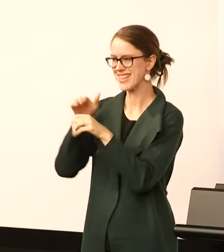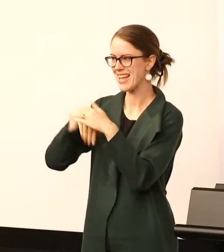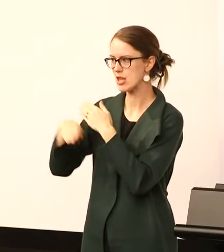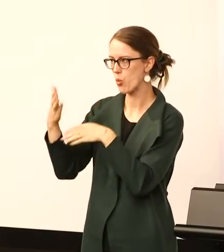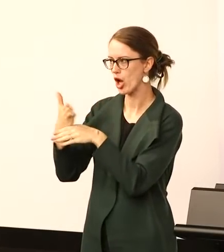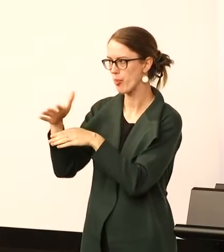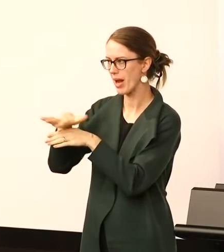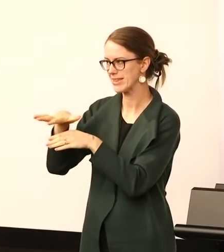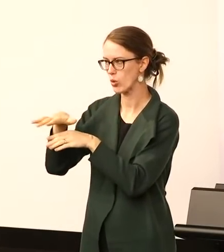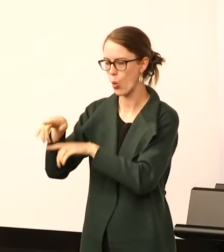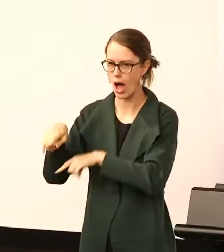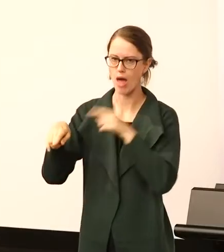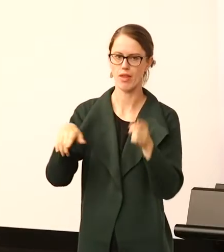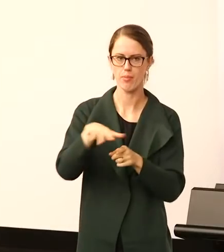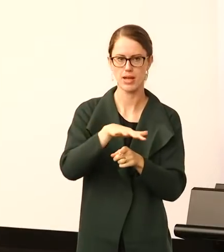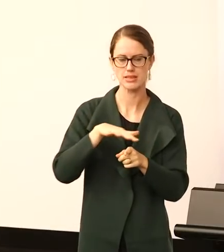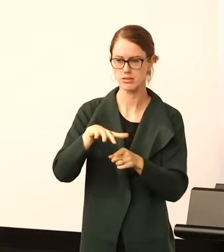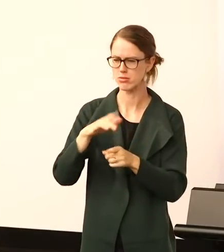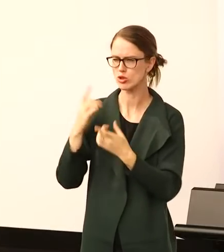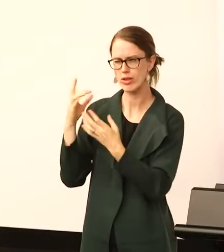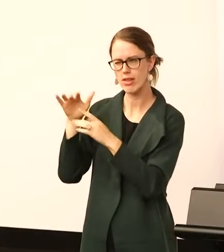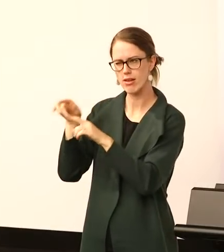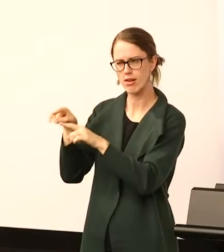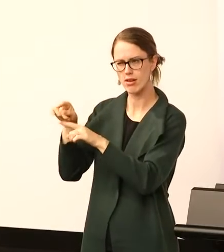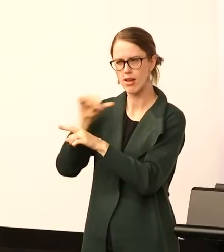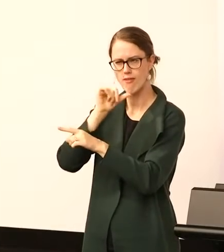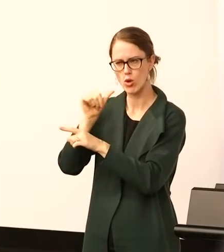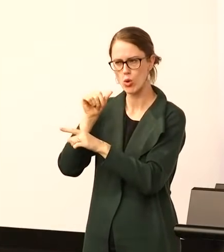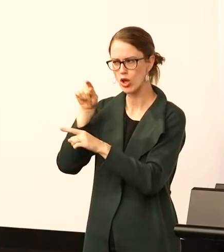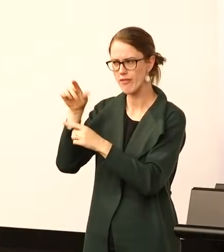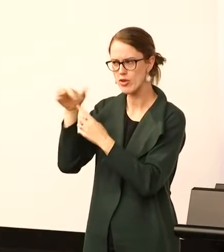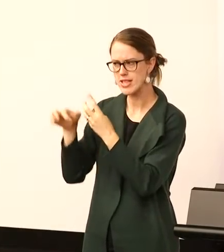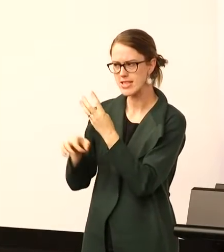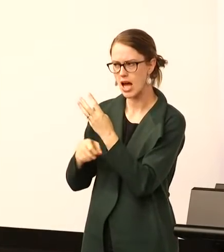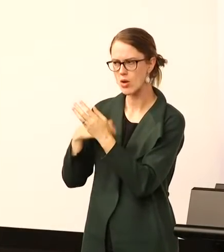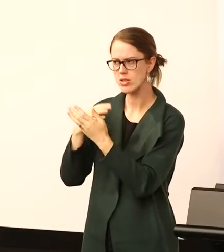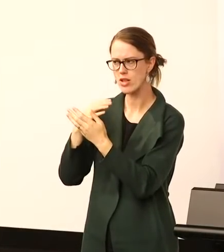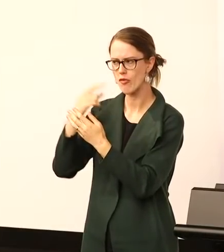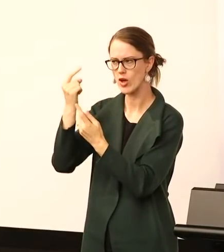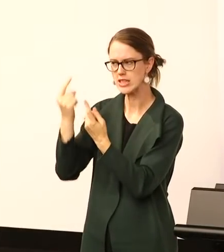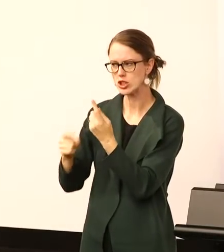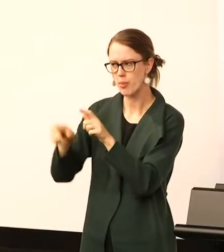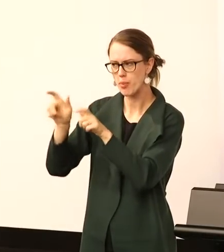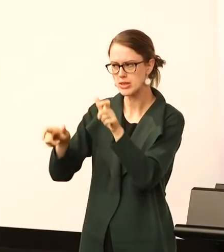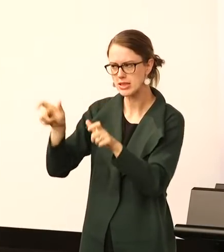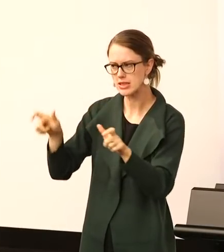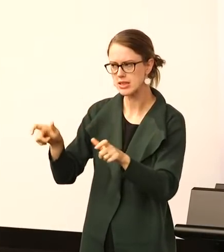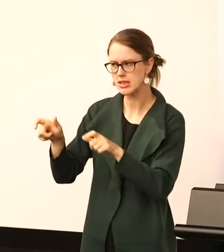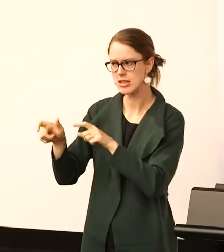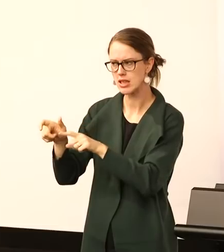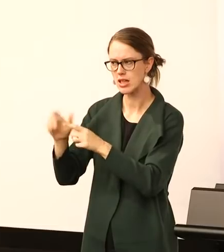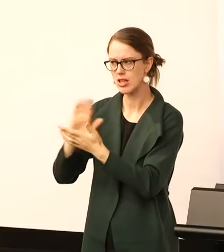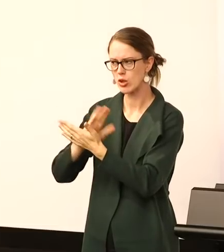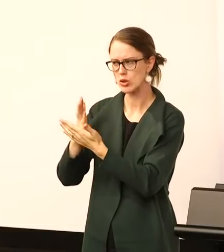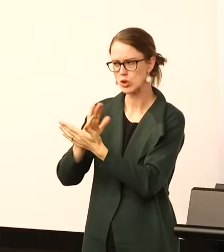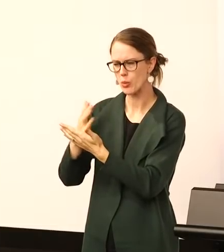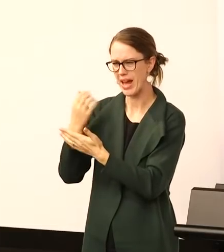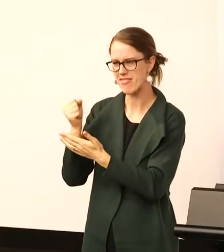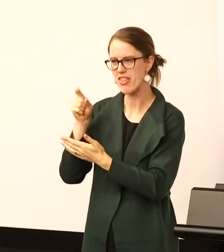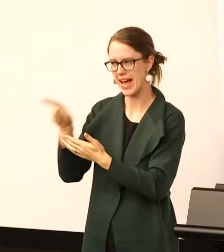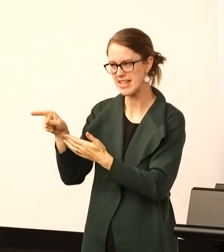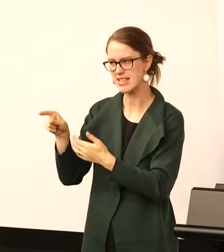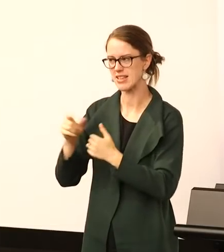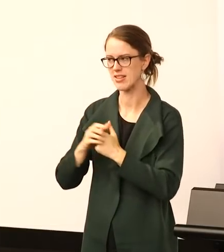setting or in other settings. So I'm not sure if you were looking for detailed data on every healthcare worker. I'm not sure we would have